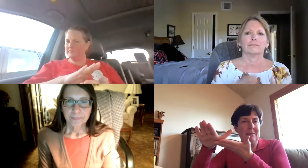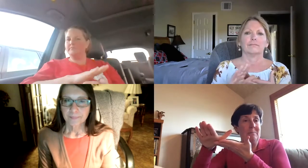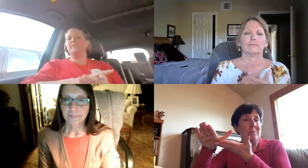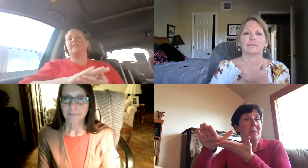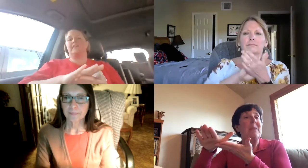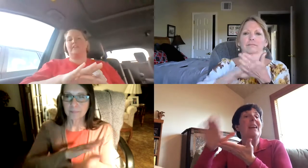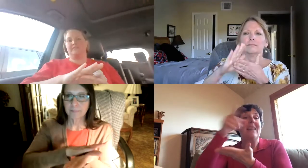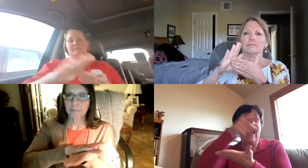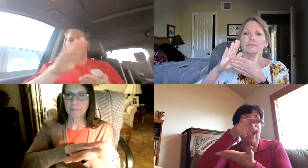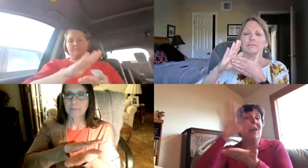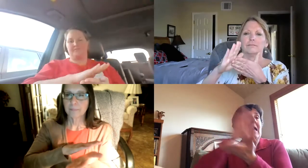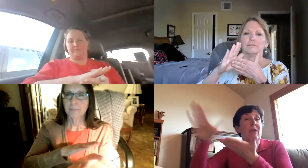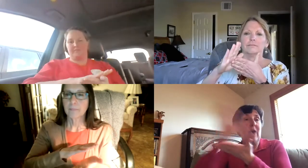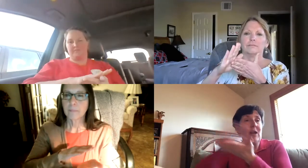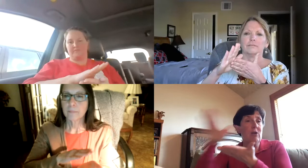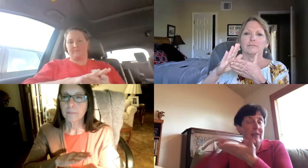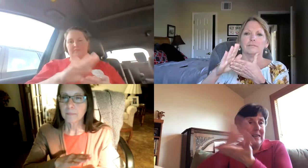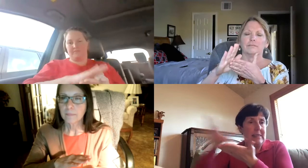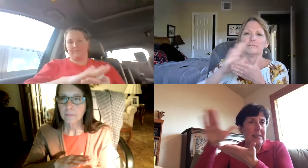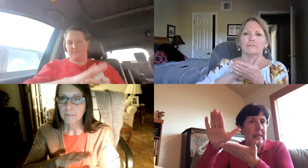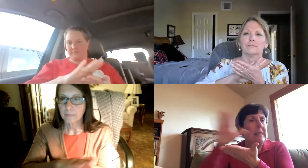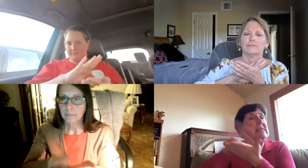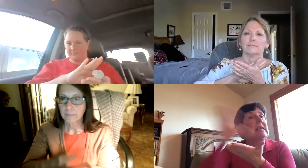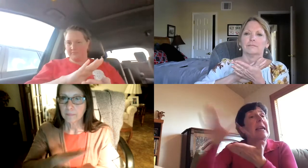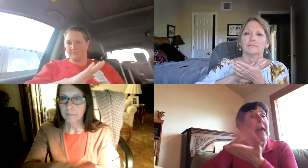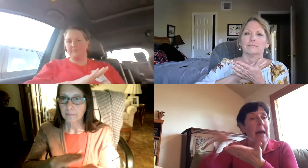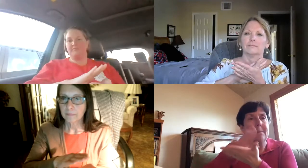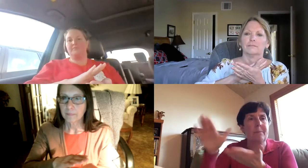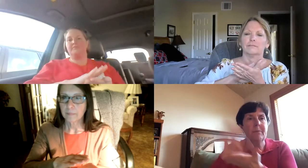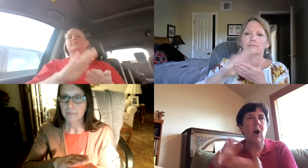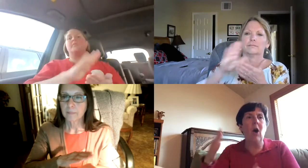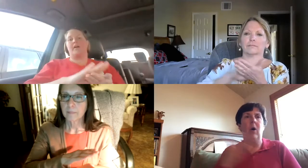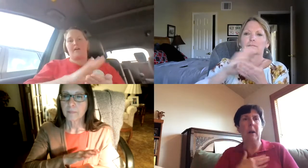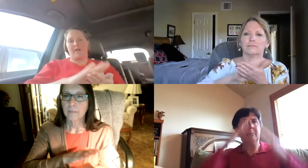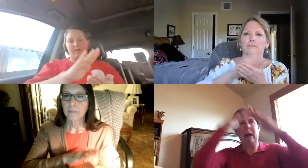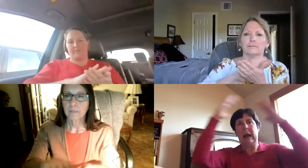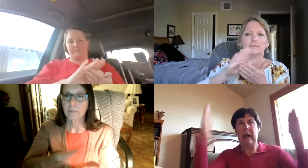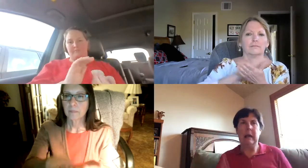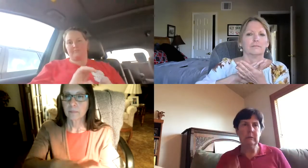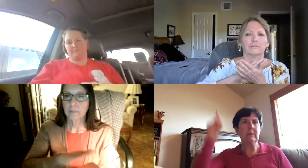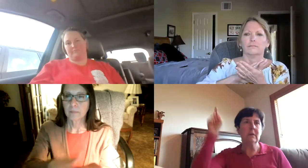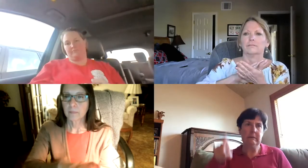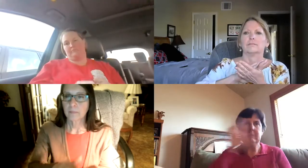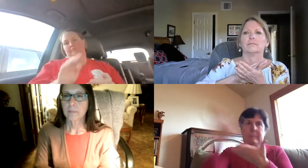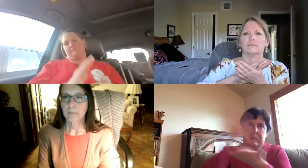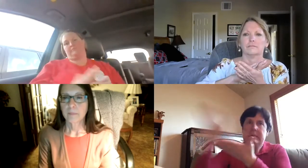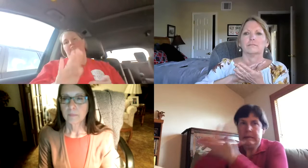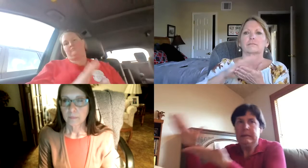Clean. Now, if I do this, this is clean up. Oh.